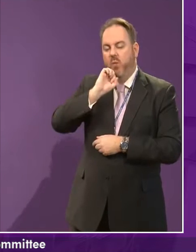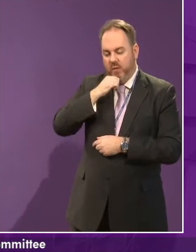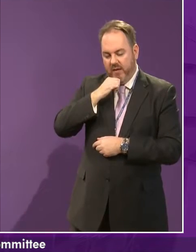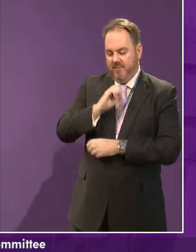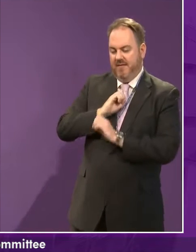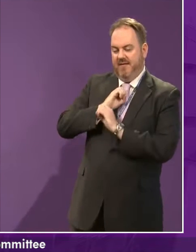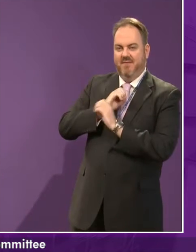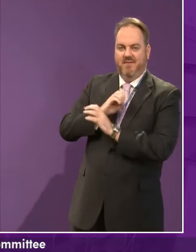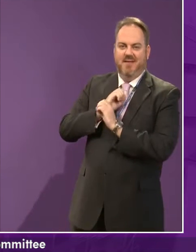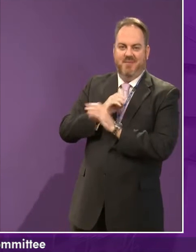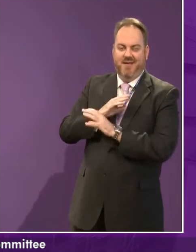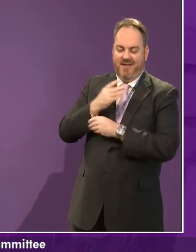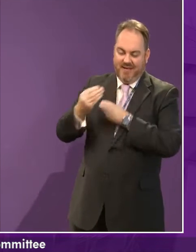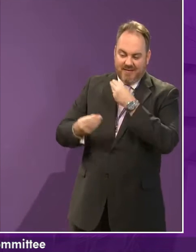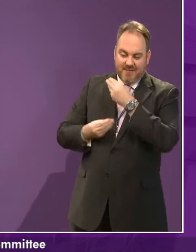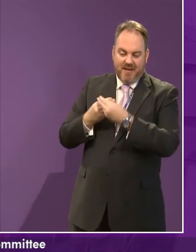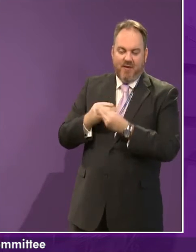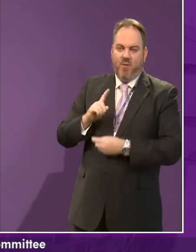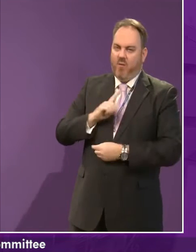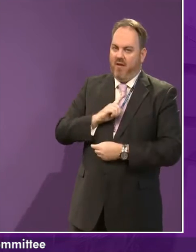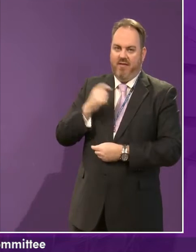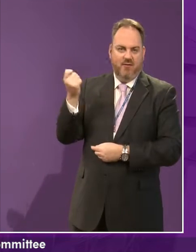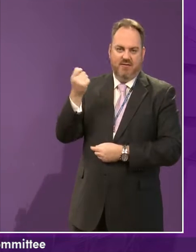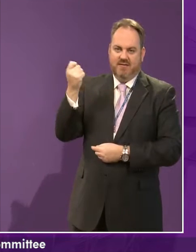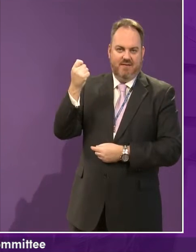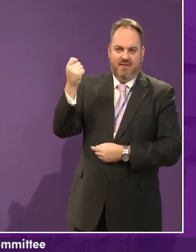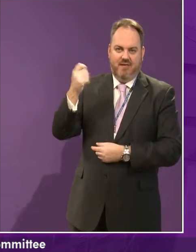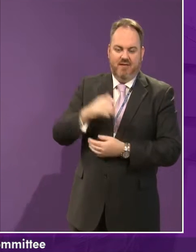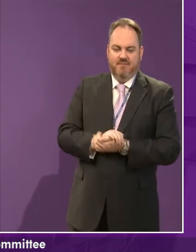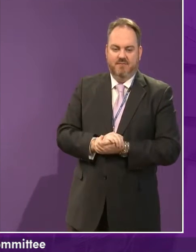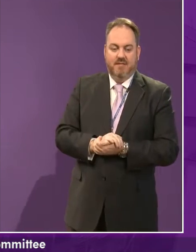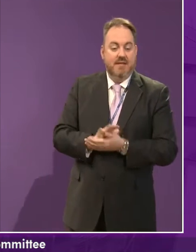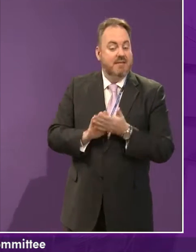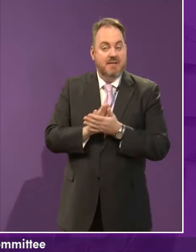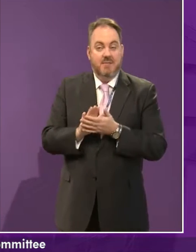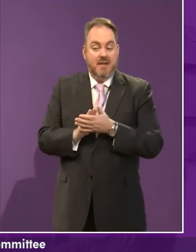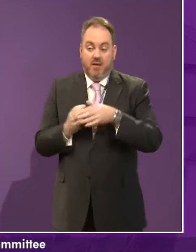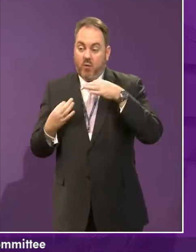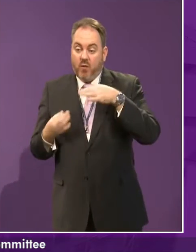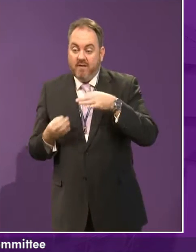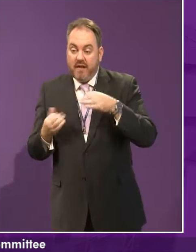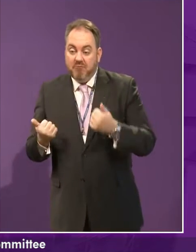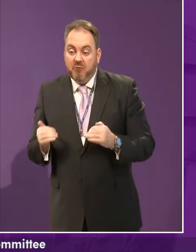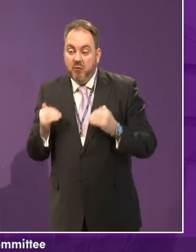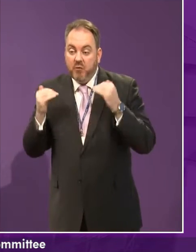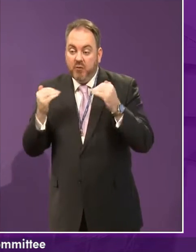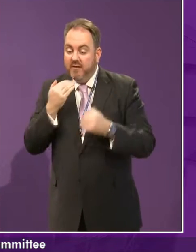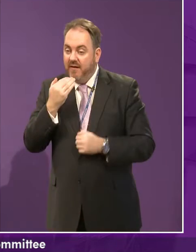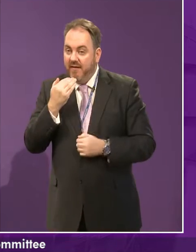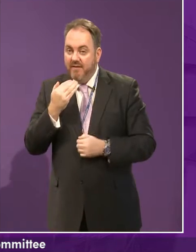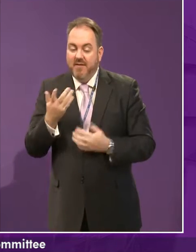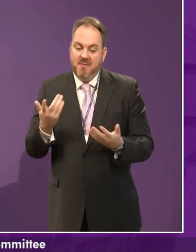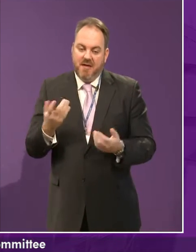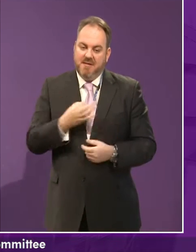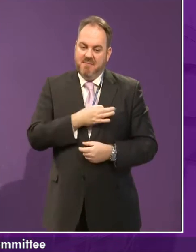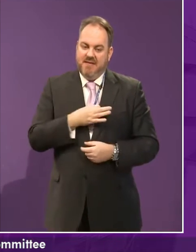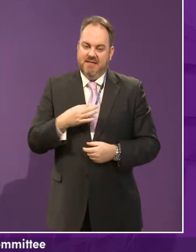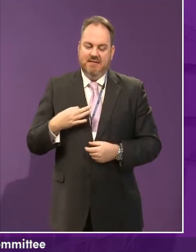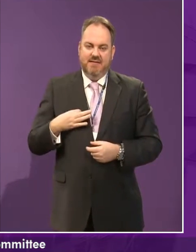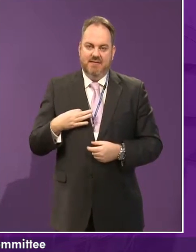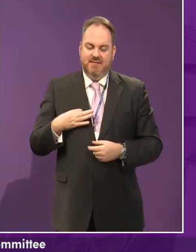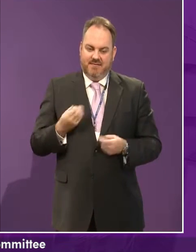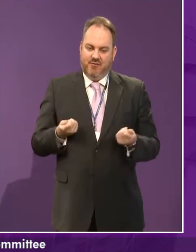why they were not made an offer of admission. Okay, it doesn't mean that they're not qualified, but as you'll be aware, medicine is a